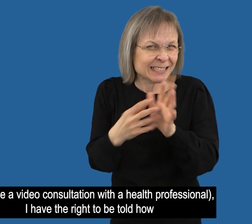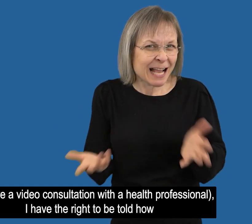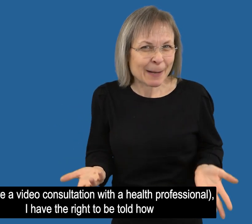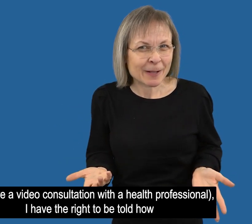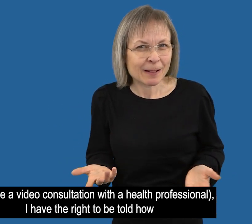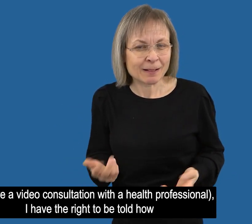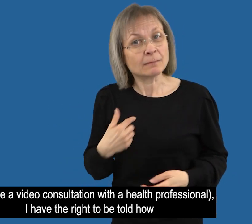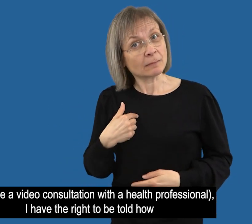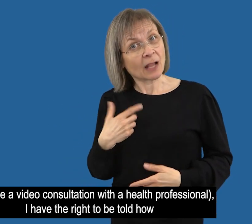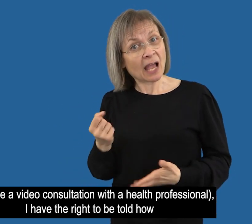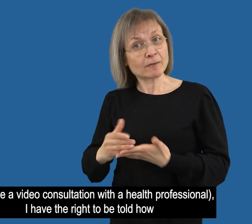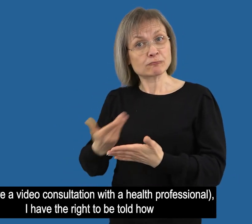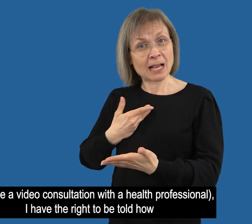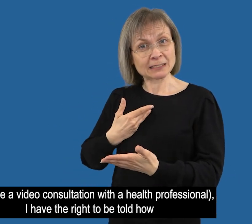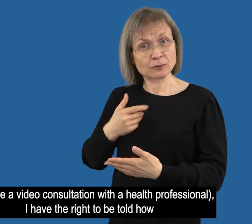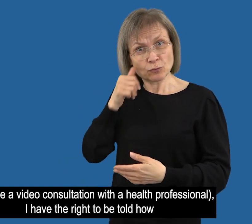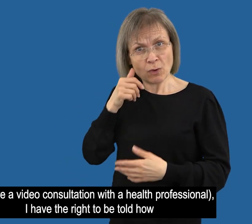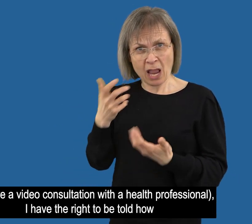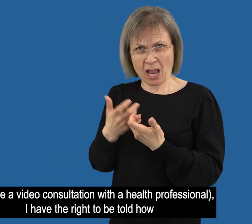unintended electronic surveillance.